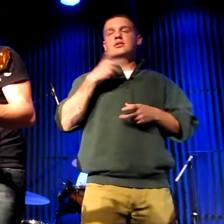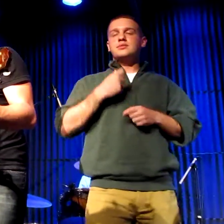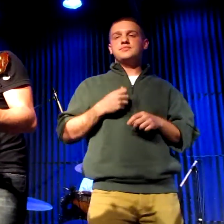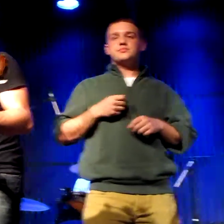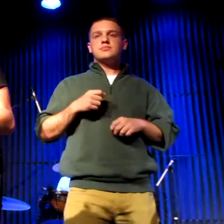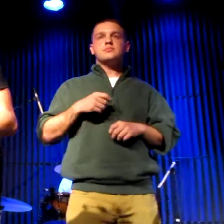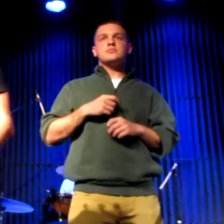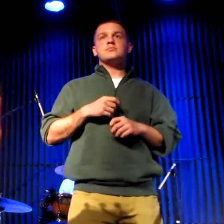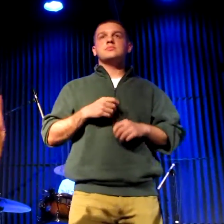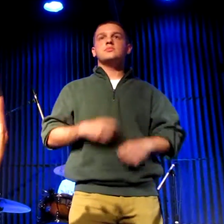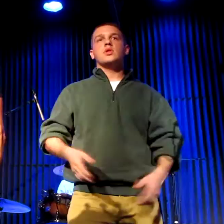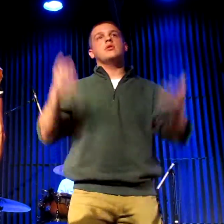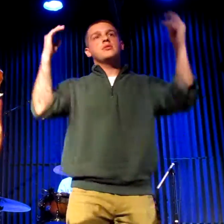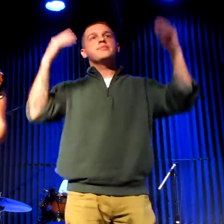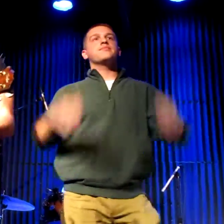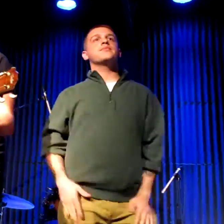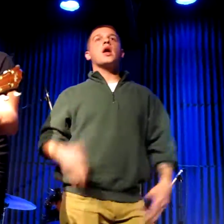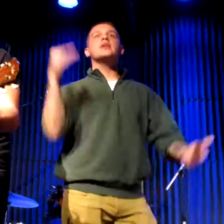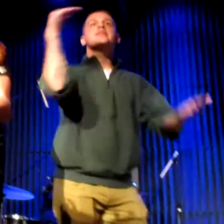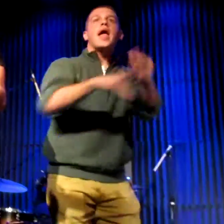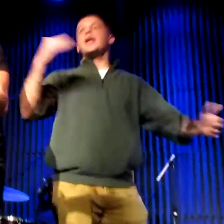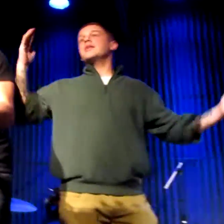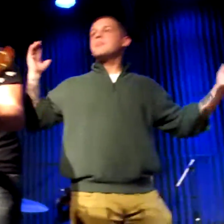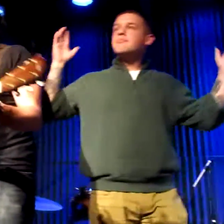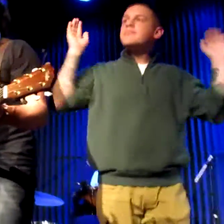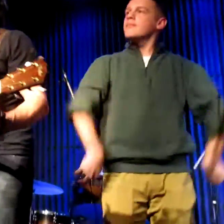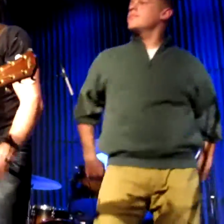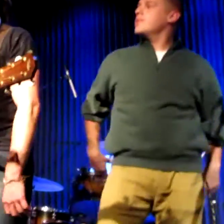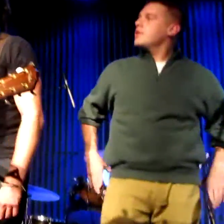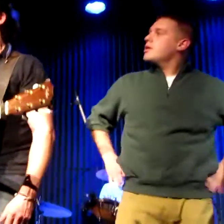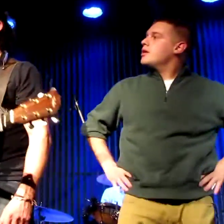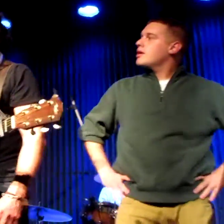And the yawning, that's the wrong fucking verse too, motherfucker.